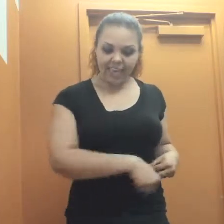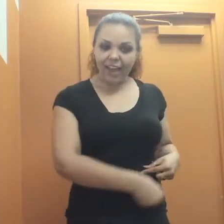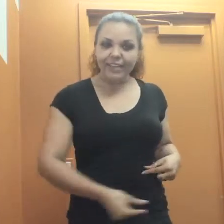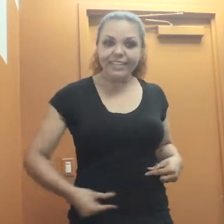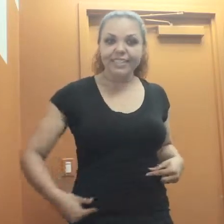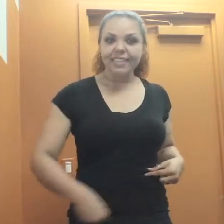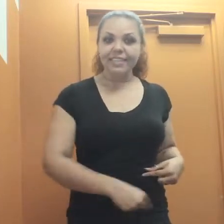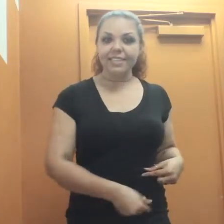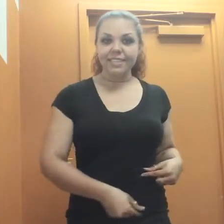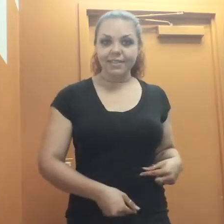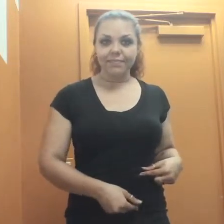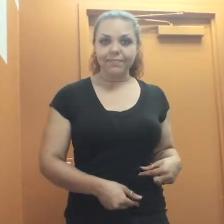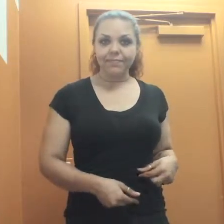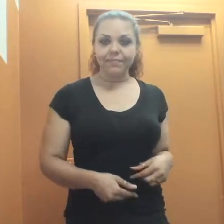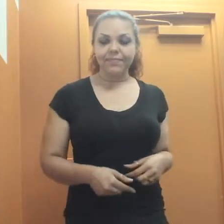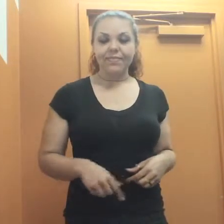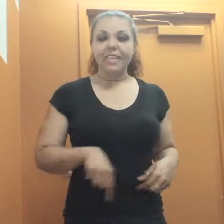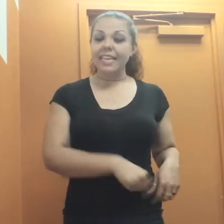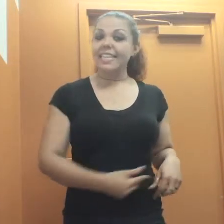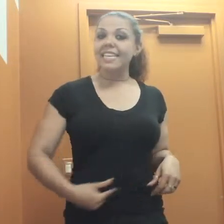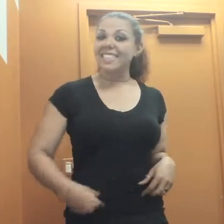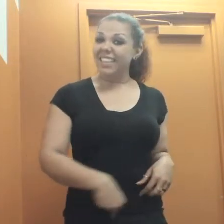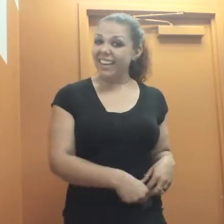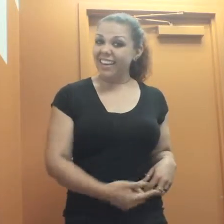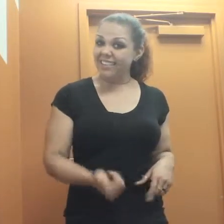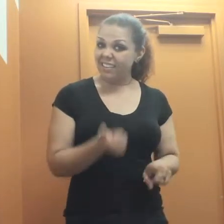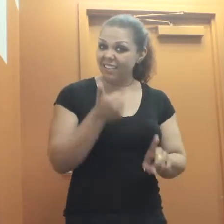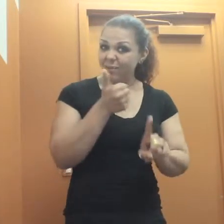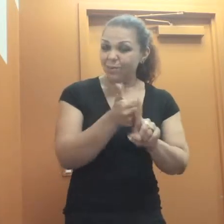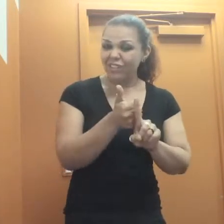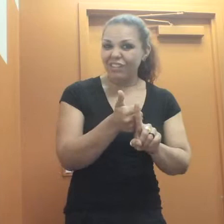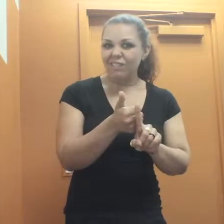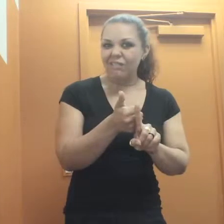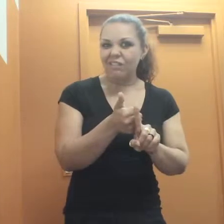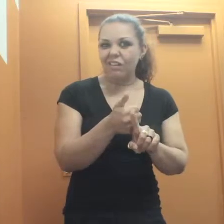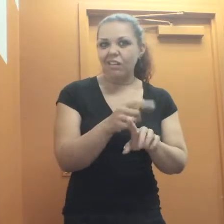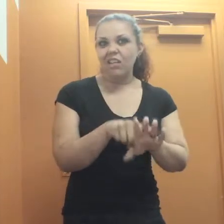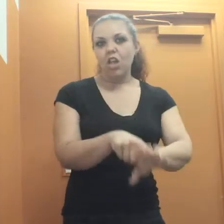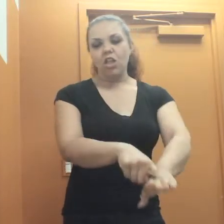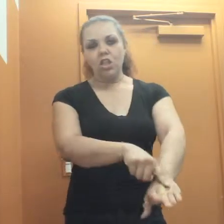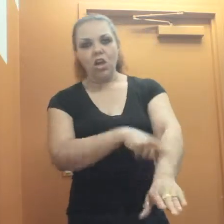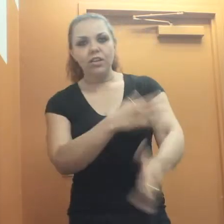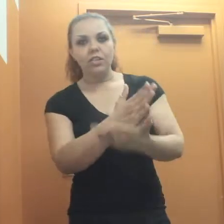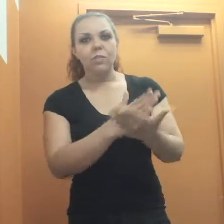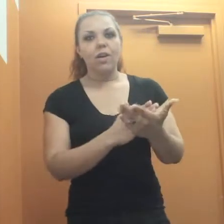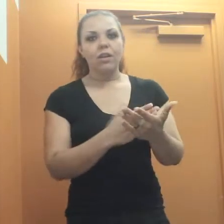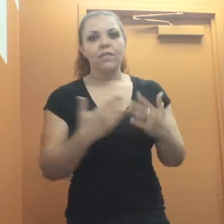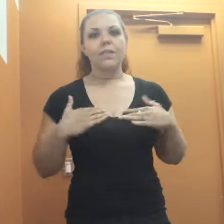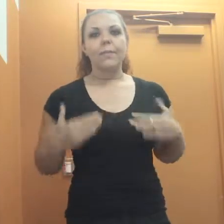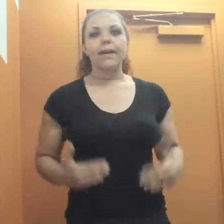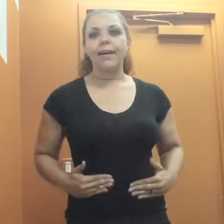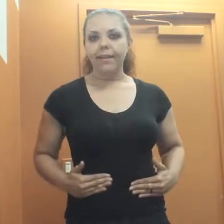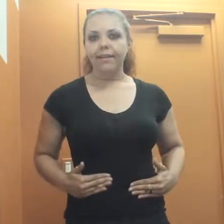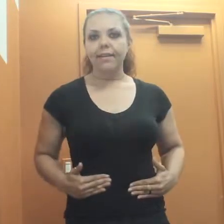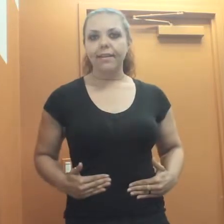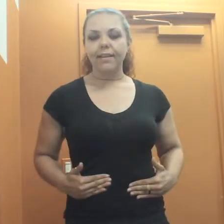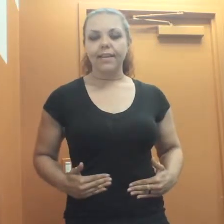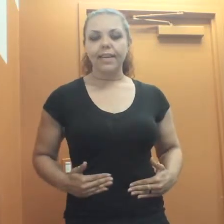part of your organs in the digestive system. And in that time, when the food is in the